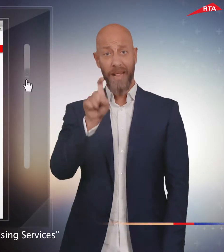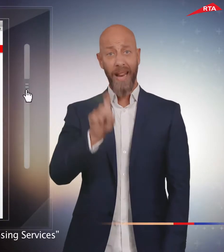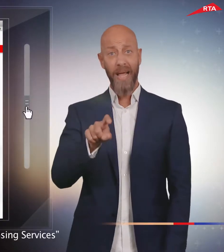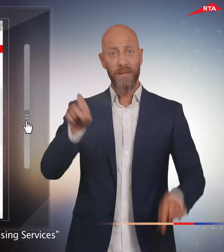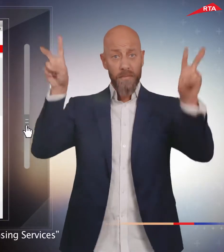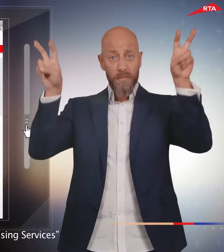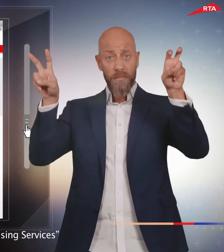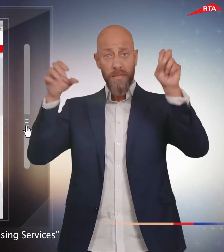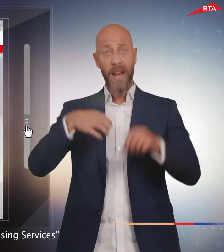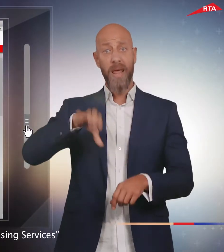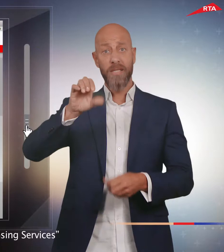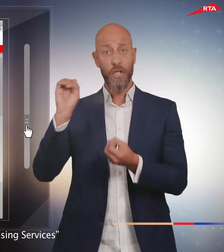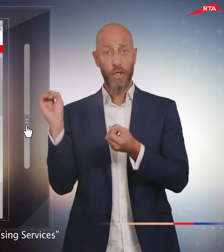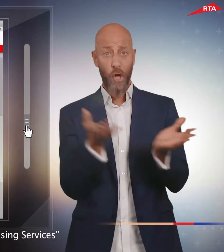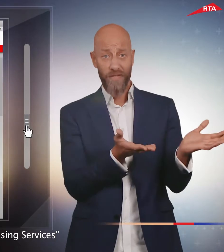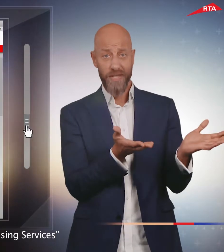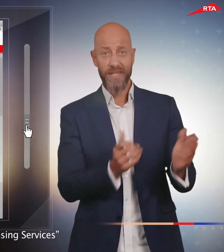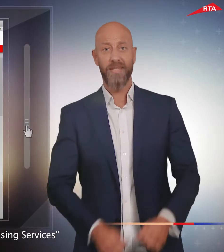Click on Licensing Services.